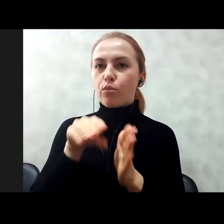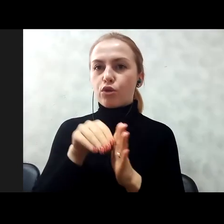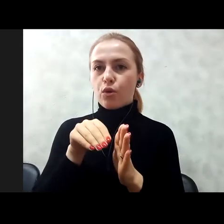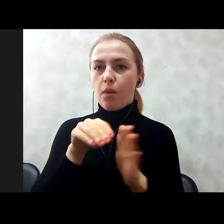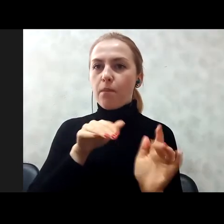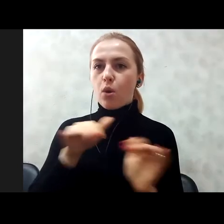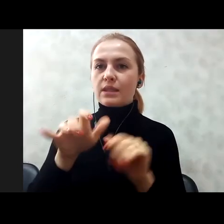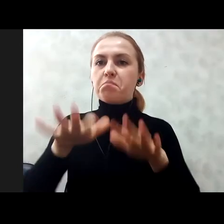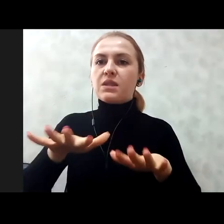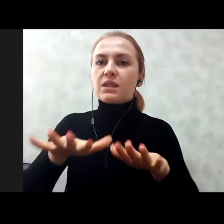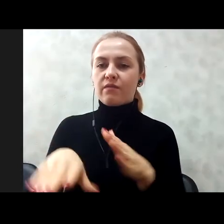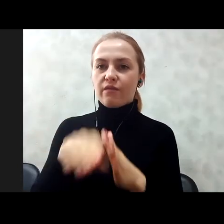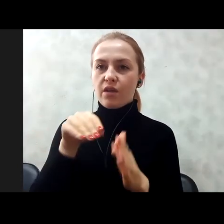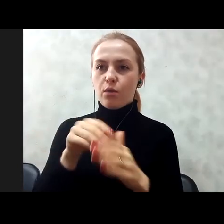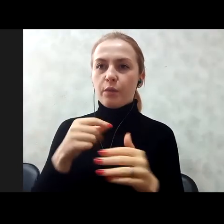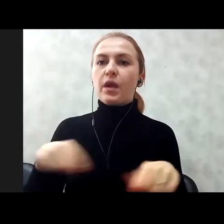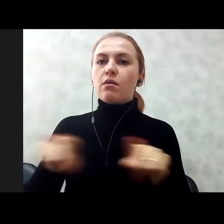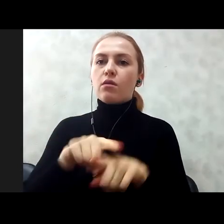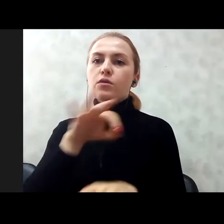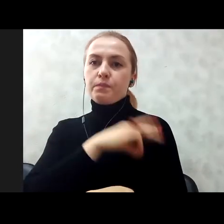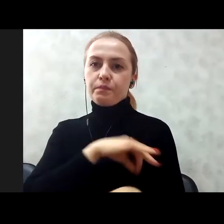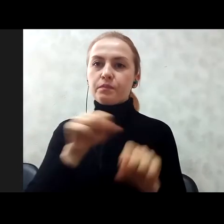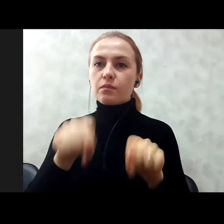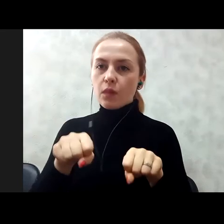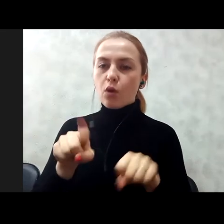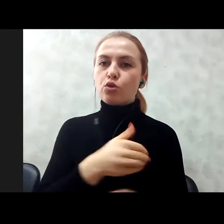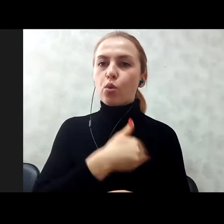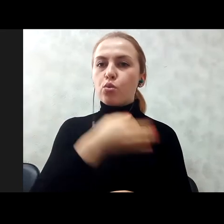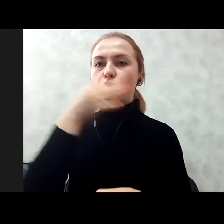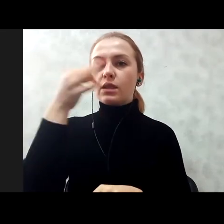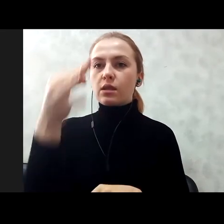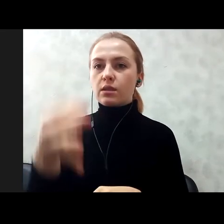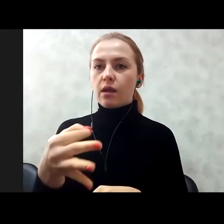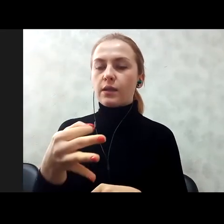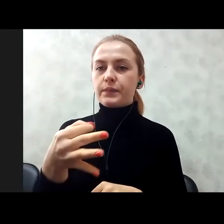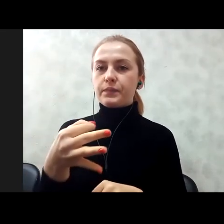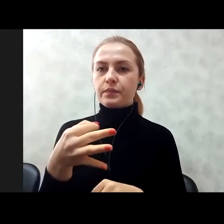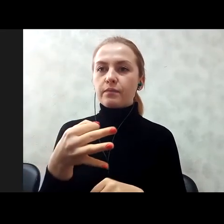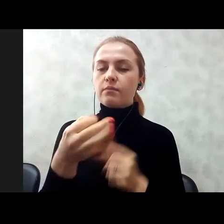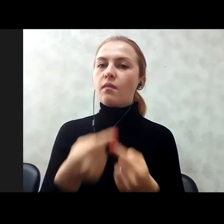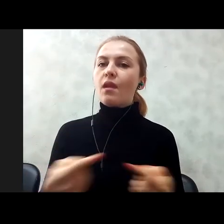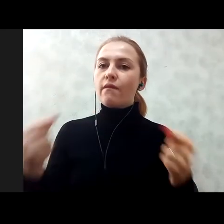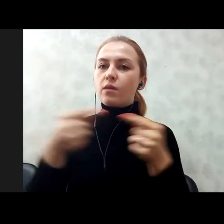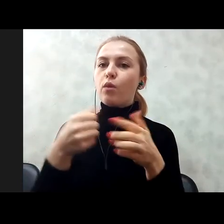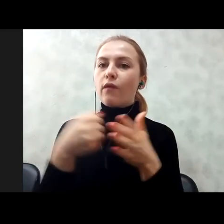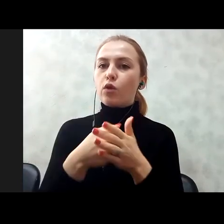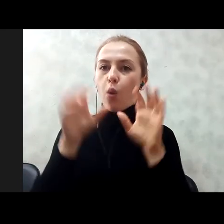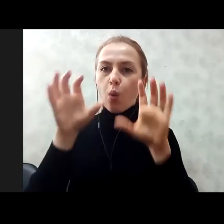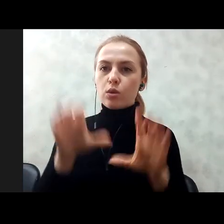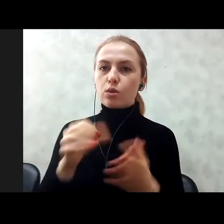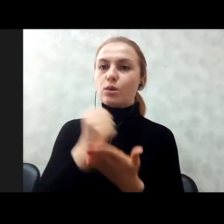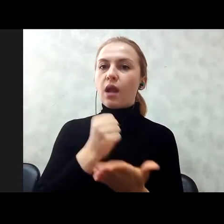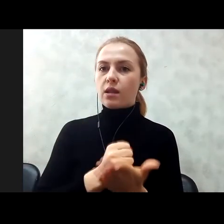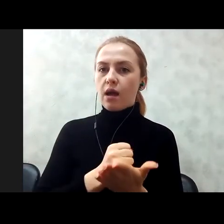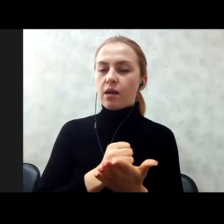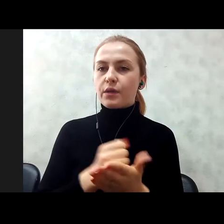of the start or of the launch of election process. So I would like to say in this respect that